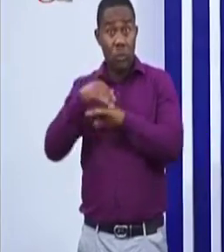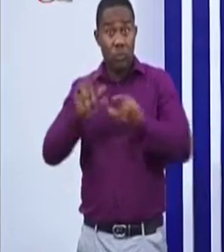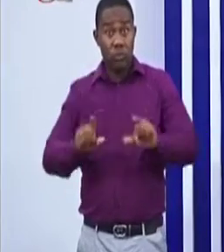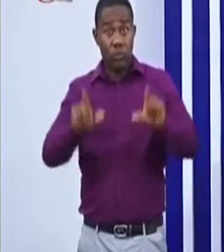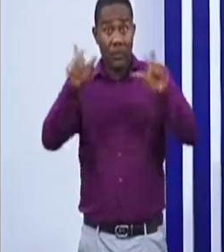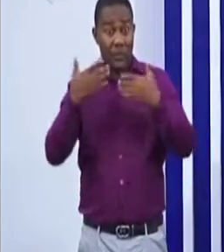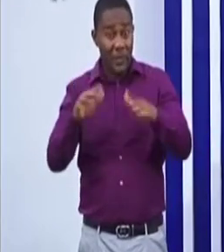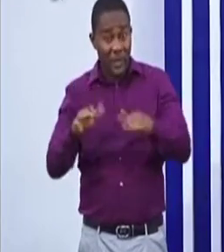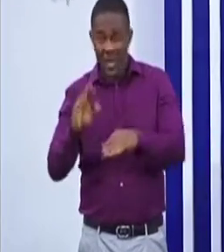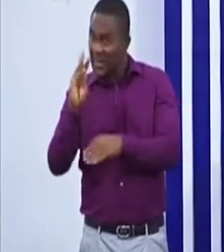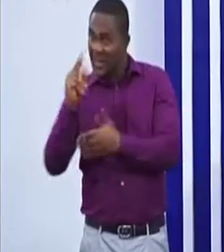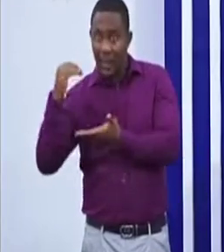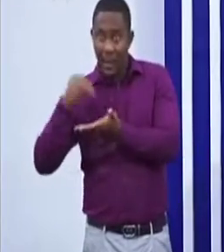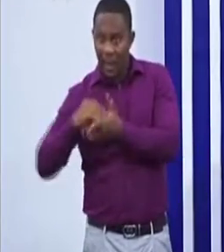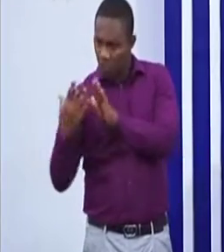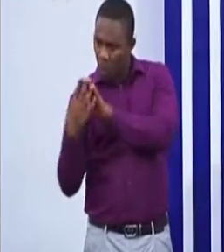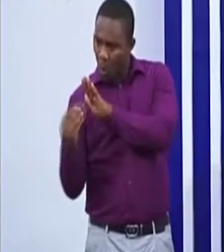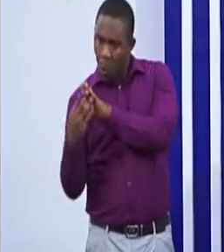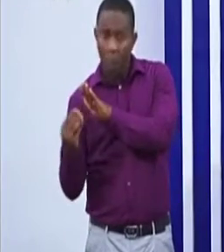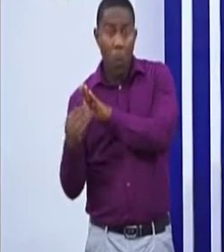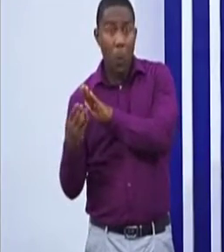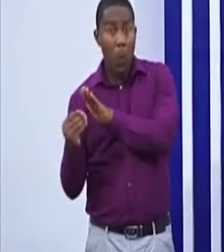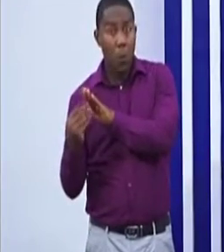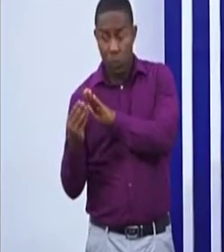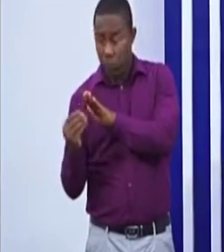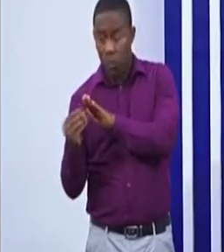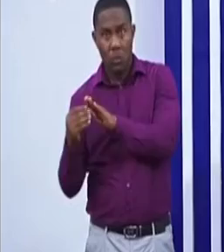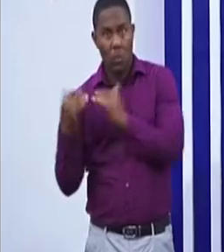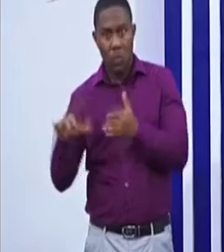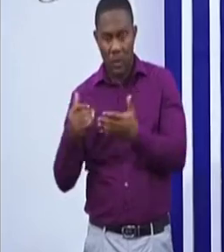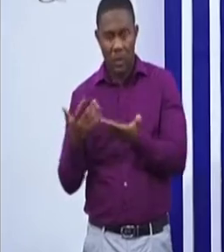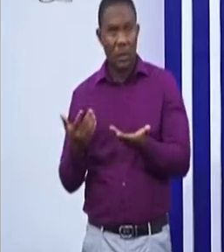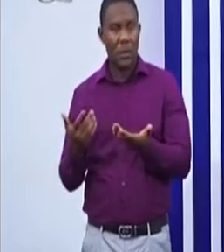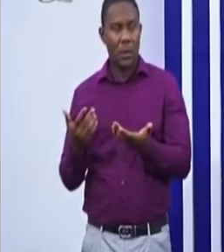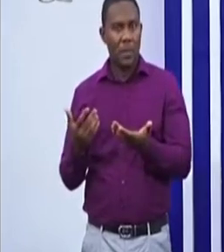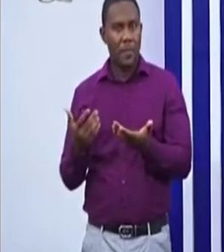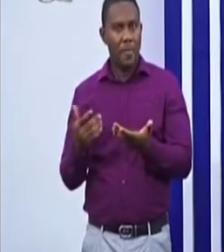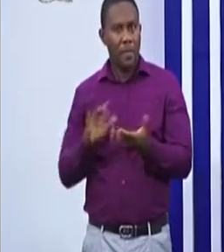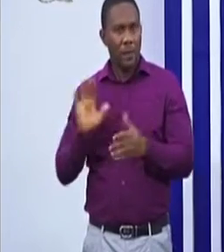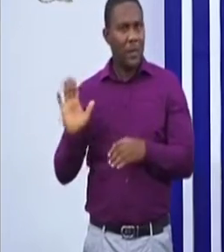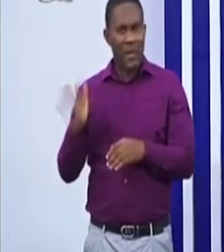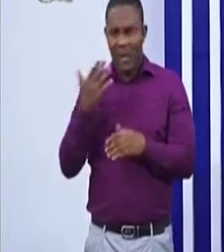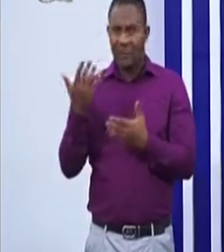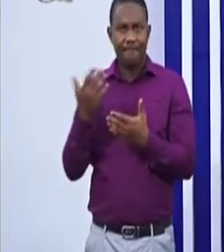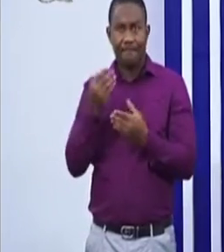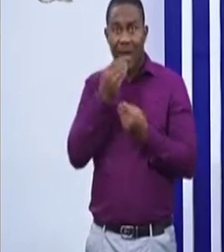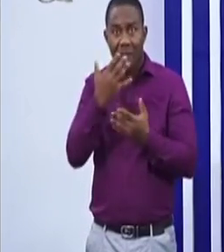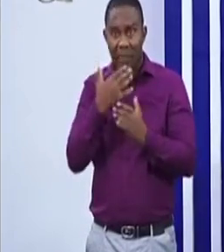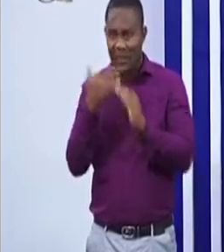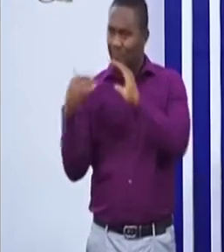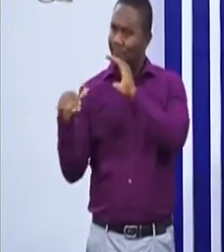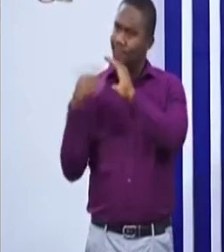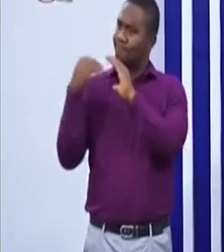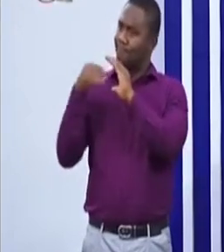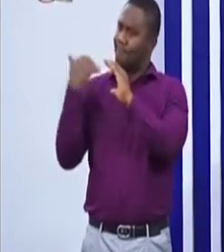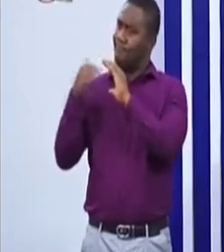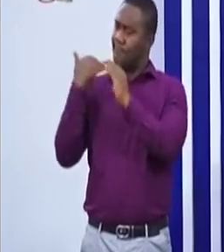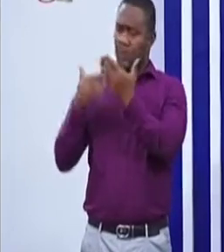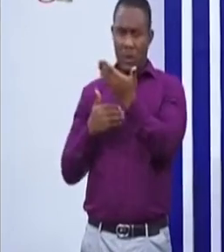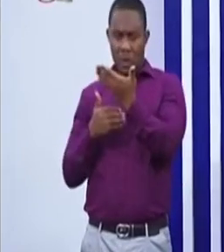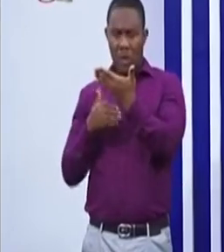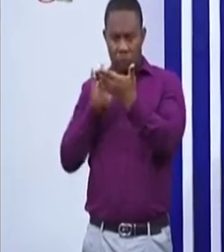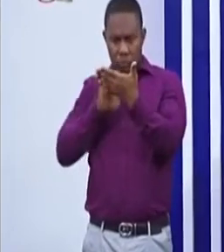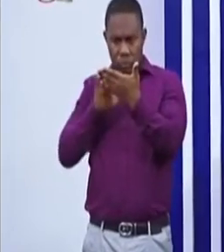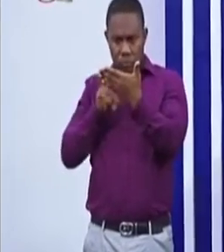anapɛ empim dunsia ɛna a download asɛnde wɔn information yɛyɛ